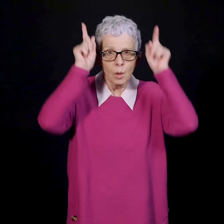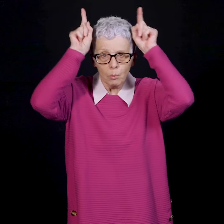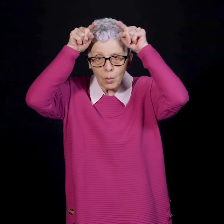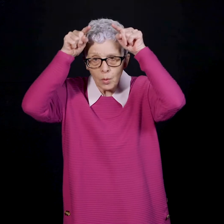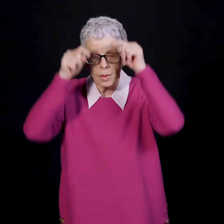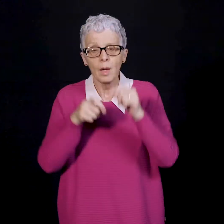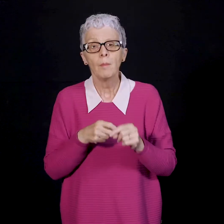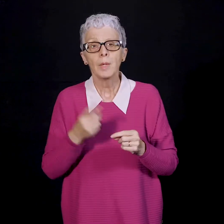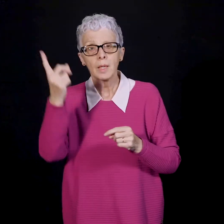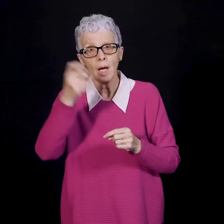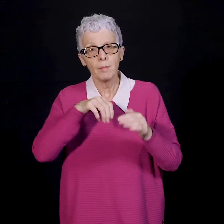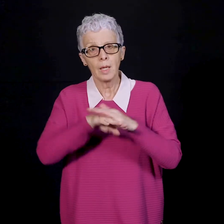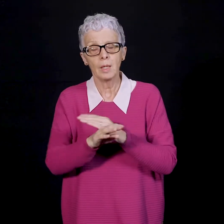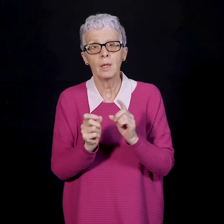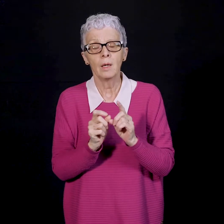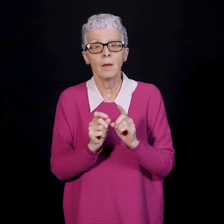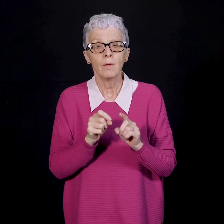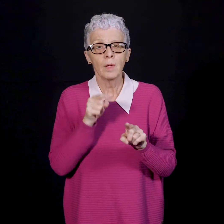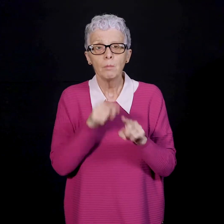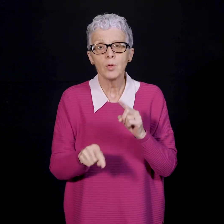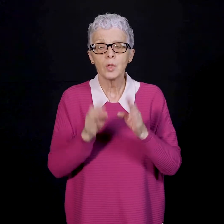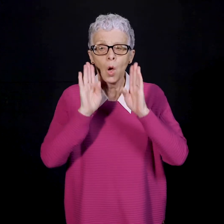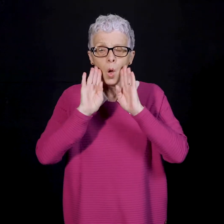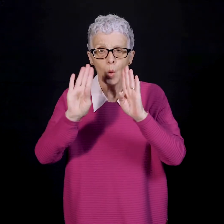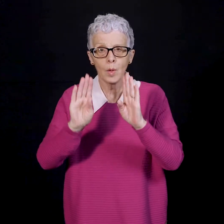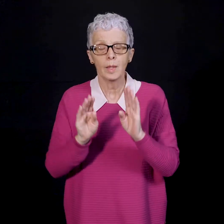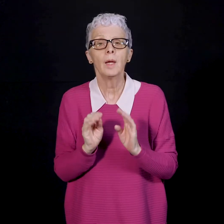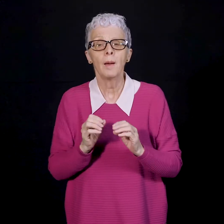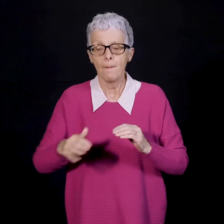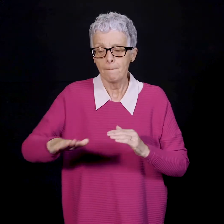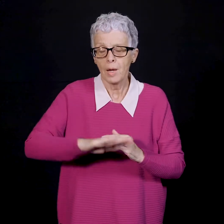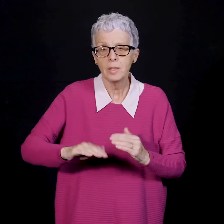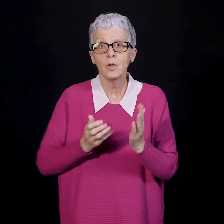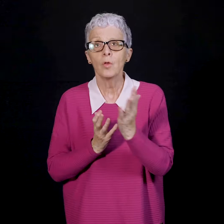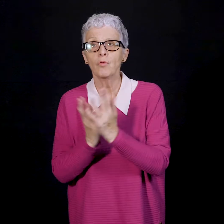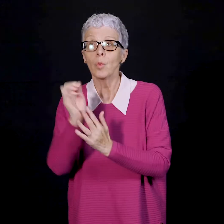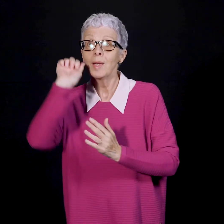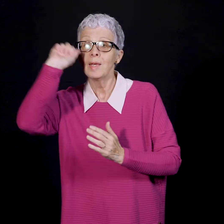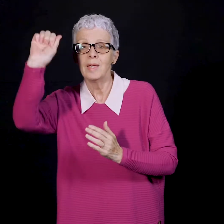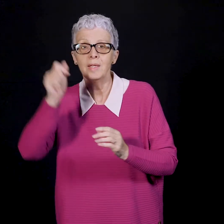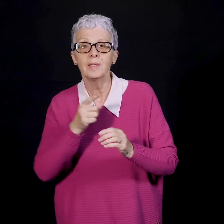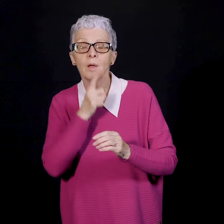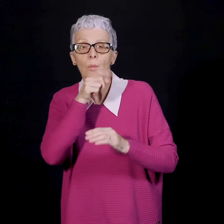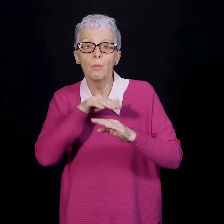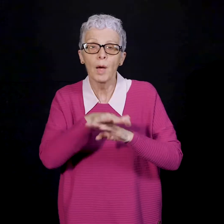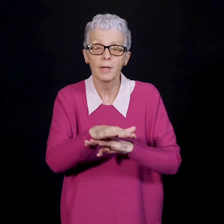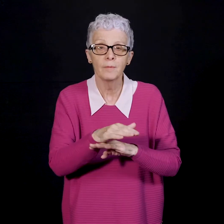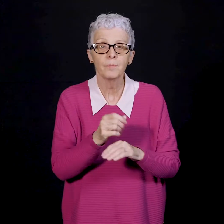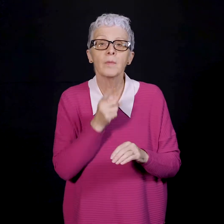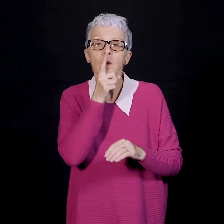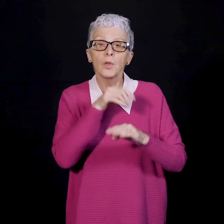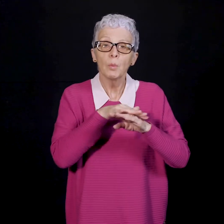place once and for all by his own blood, thus obtaining eternal redemption. The blood of bulls and of